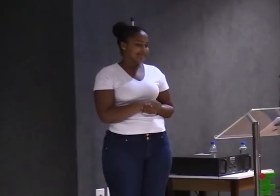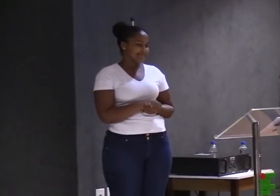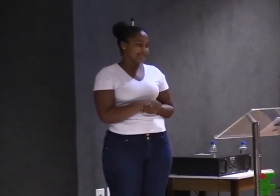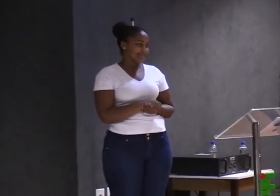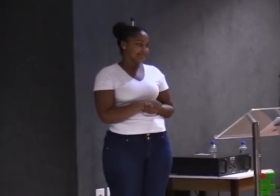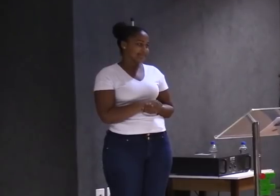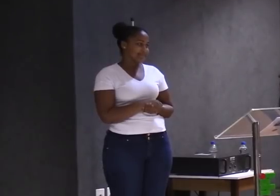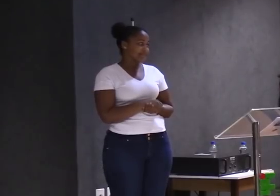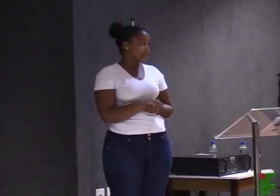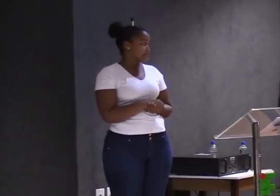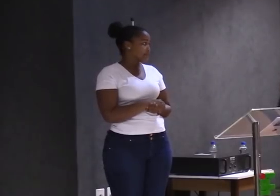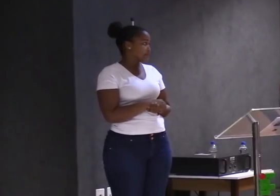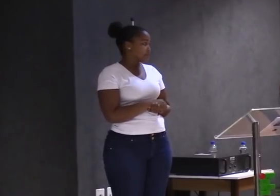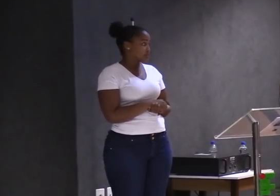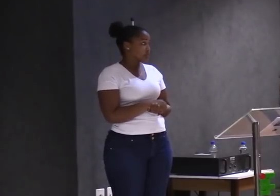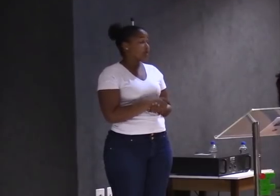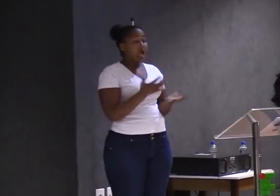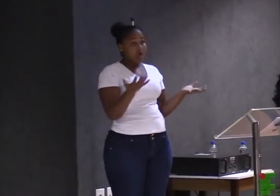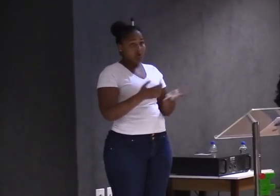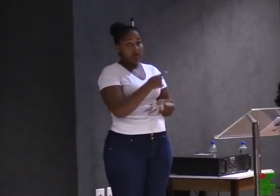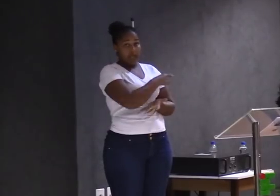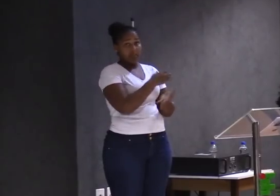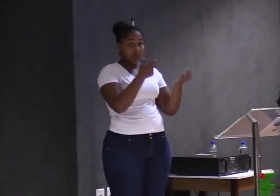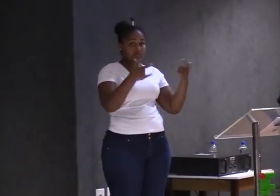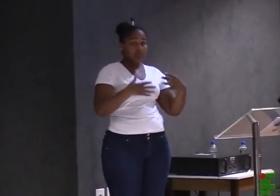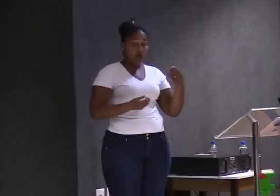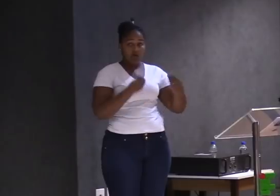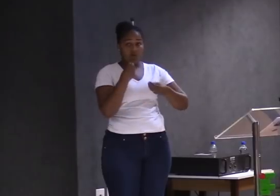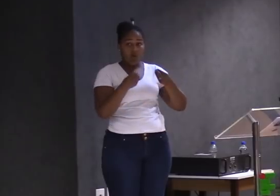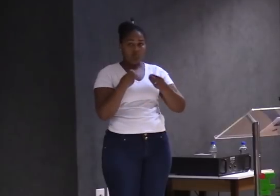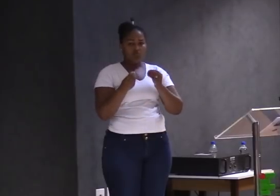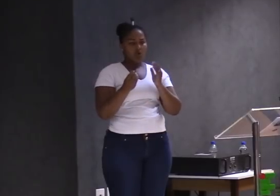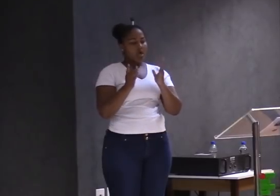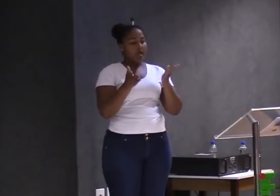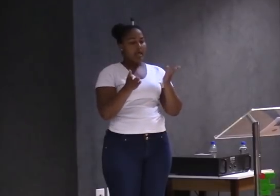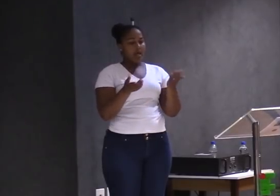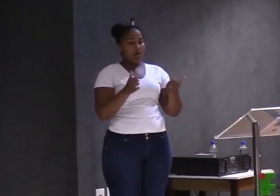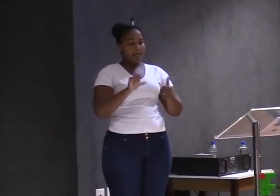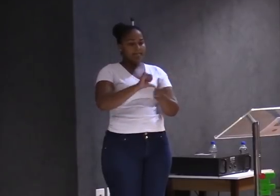Ela vai falar aqui sobre a questão da digitalização, né?